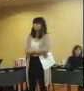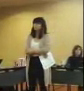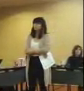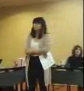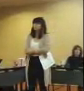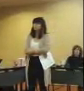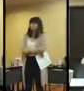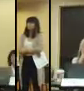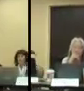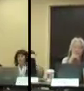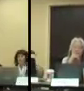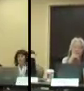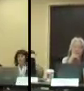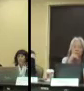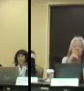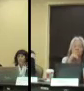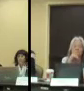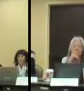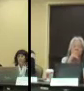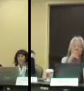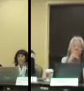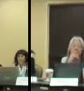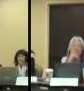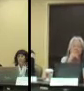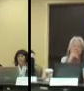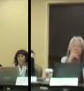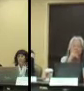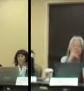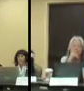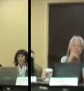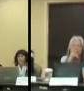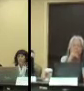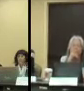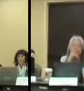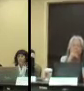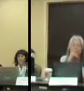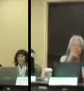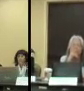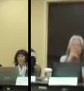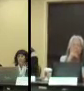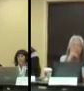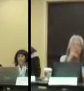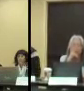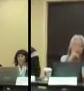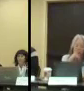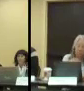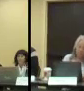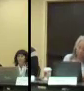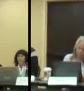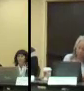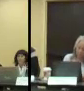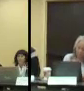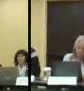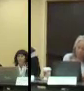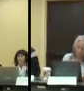get needing the that resources in-person out there. Yep, it's all Okay. about what's needed on that in-person response, on the local level, the regional expertise.